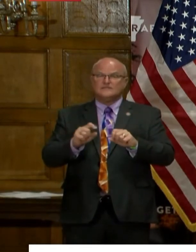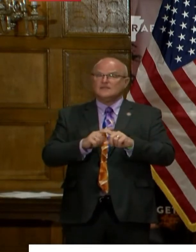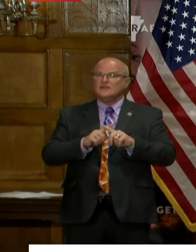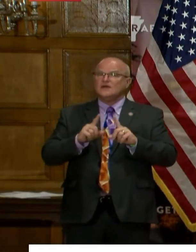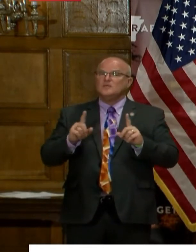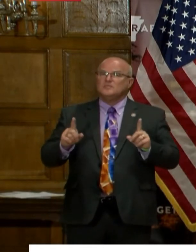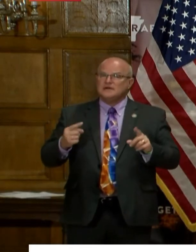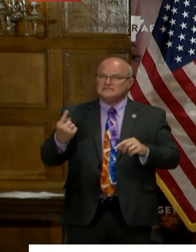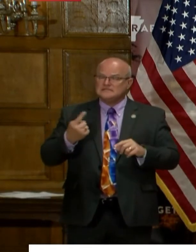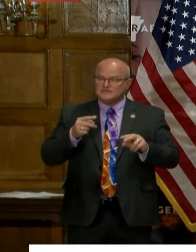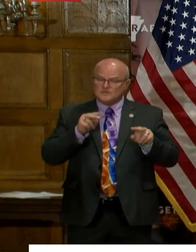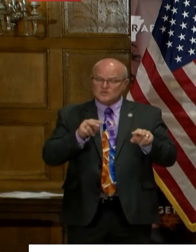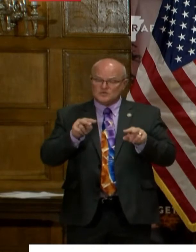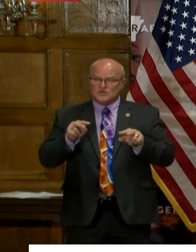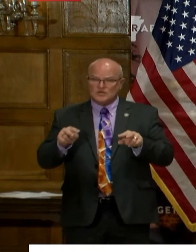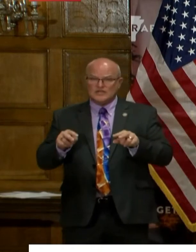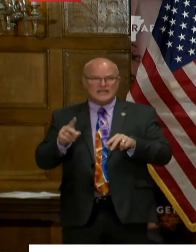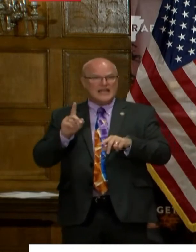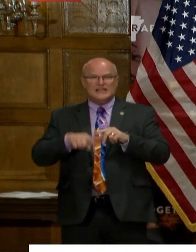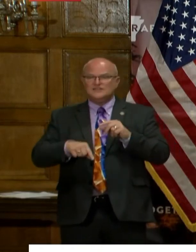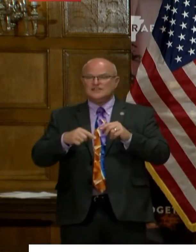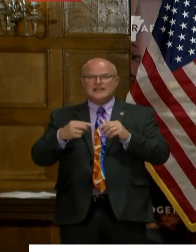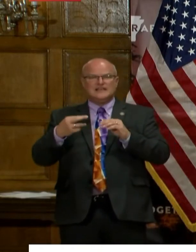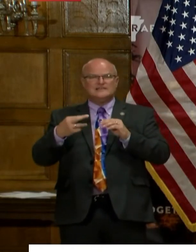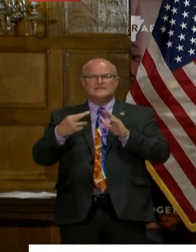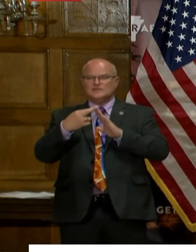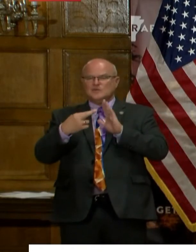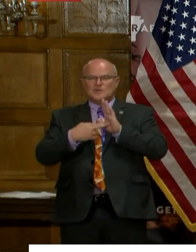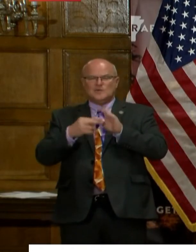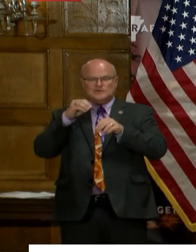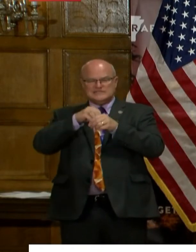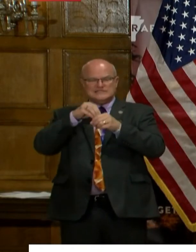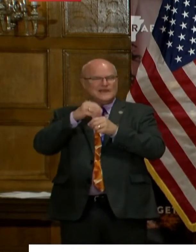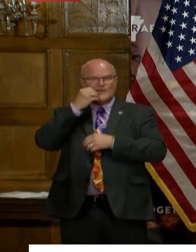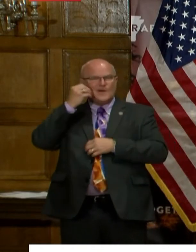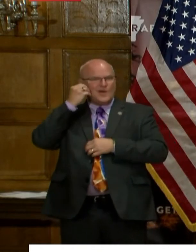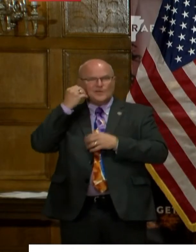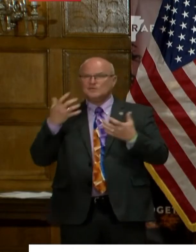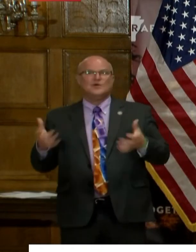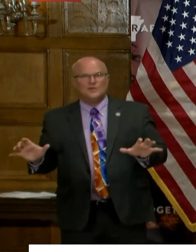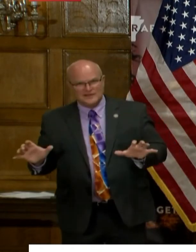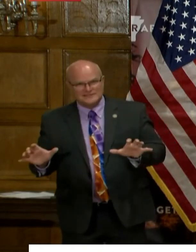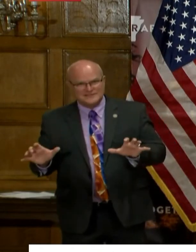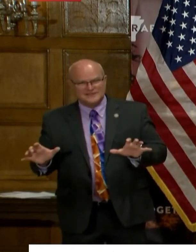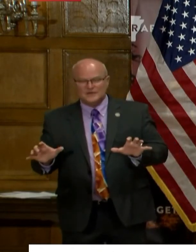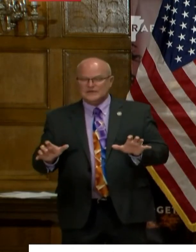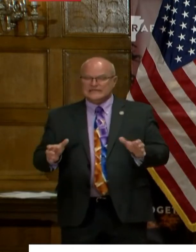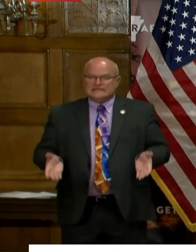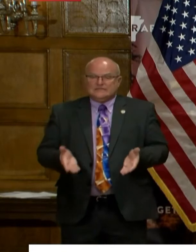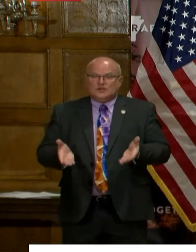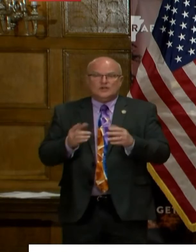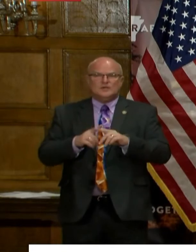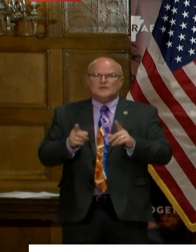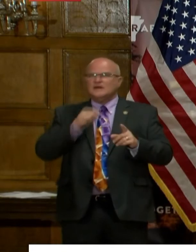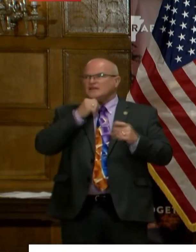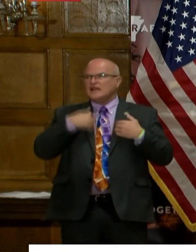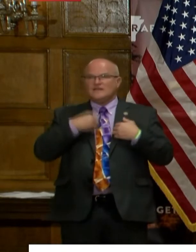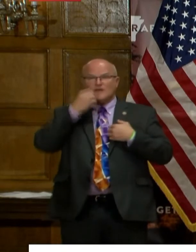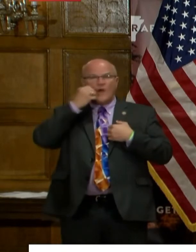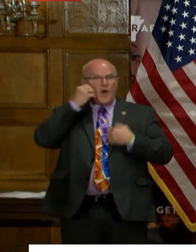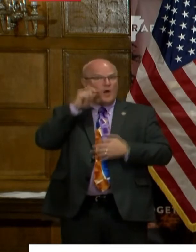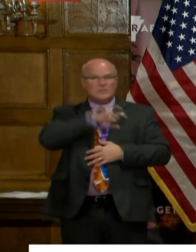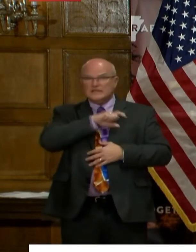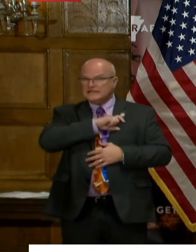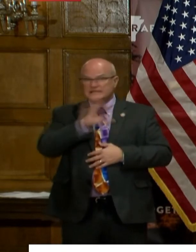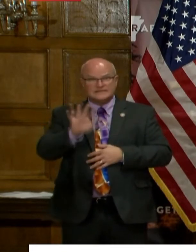it's something we look at, and you can't regulate the home. We wouldn't want to. All we can do is admonish, but we're not having home